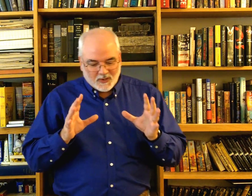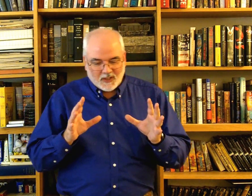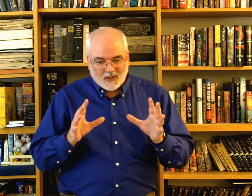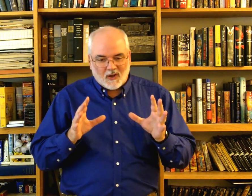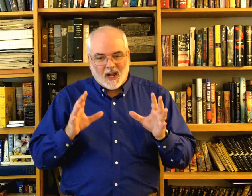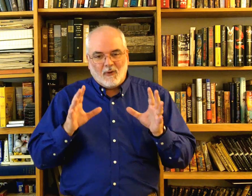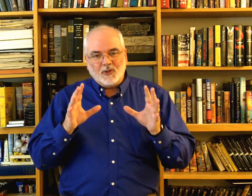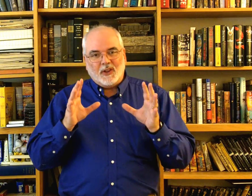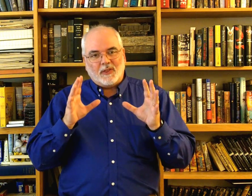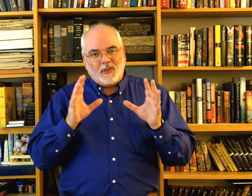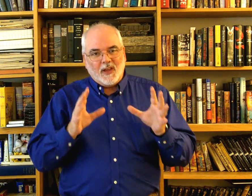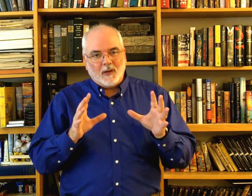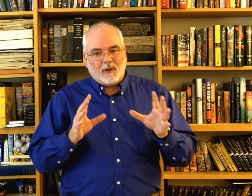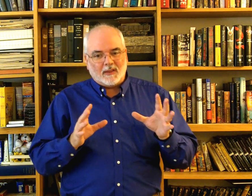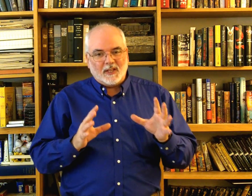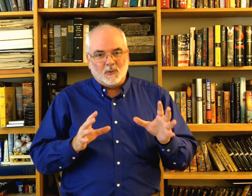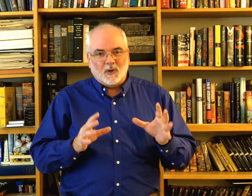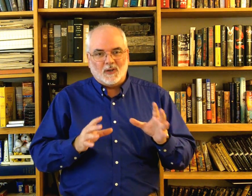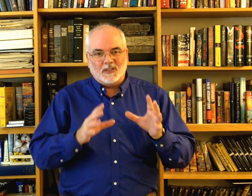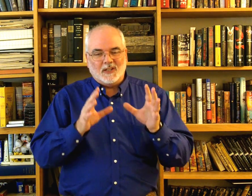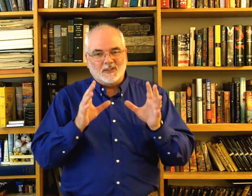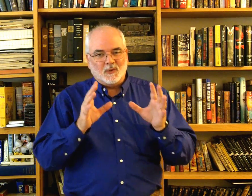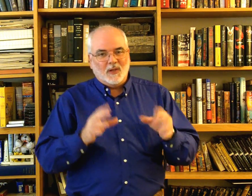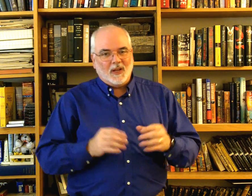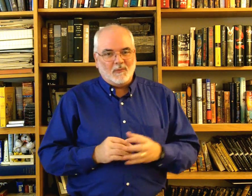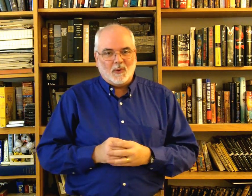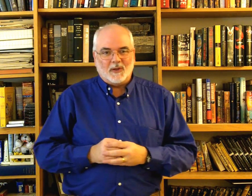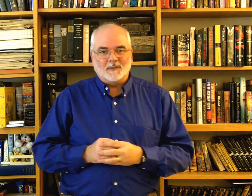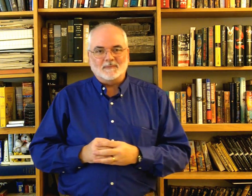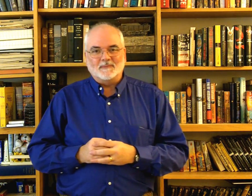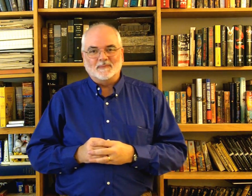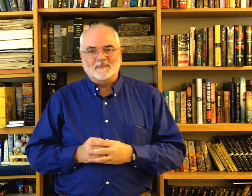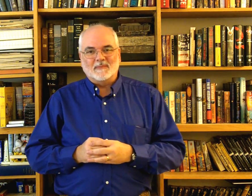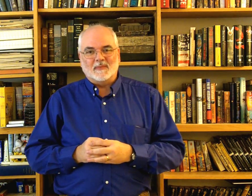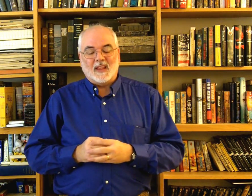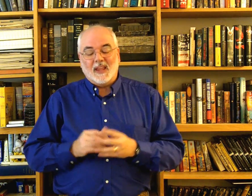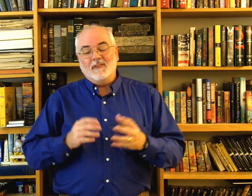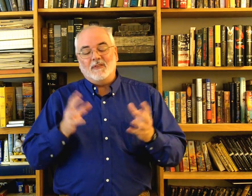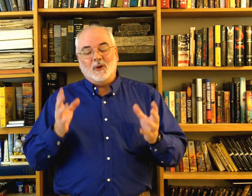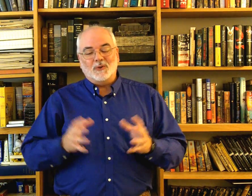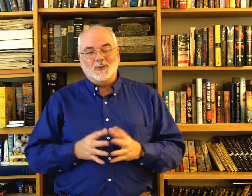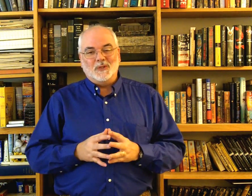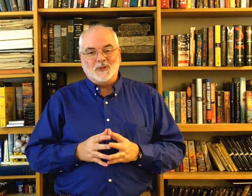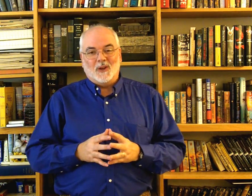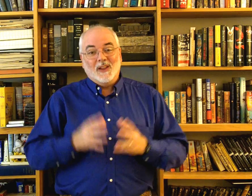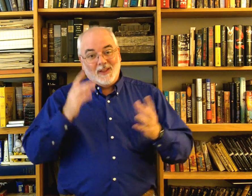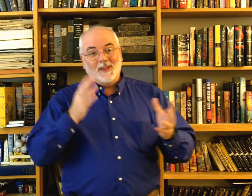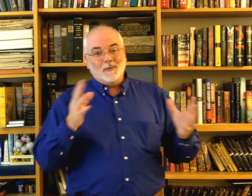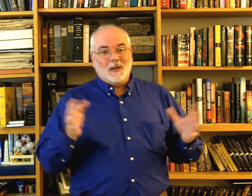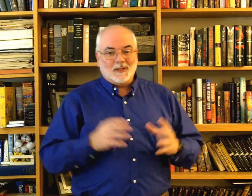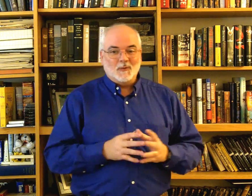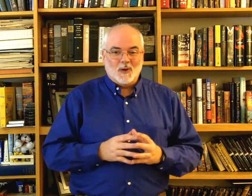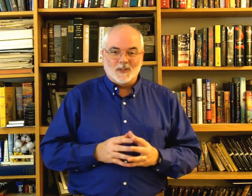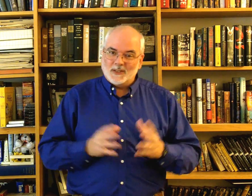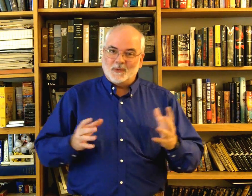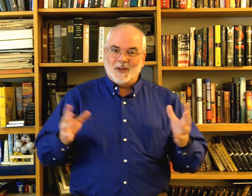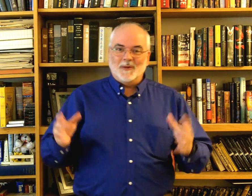this song, I want you to think about these words because they're really important. Even if you don't choose the song, think about these words because they're really